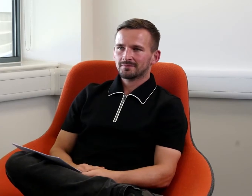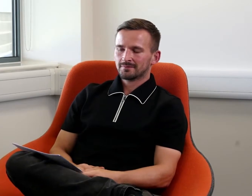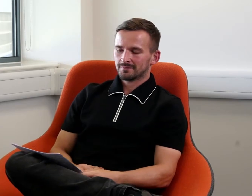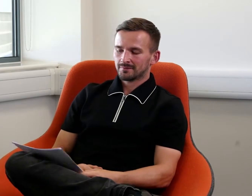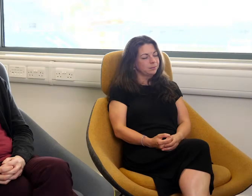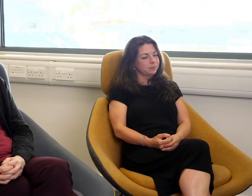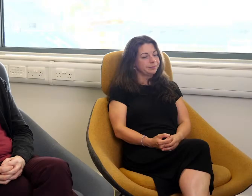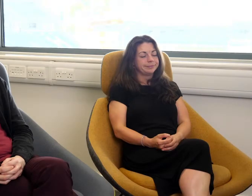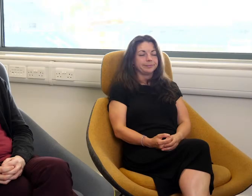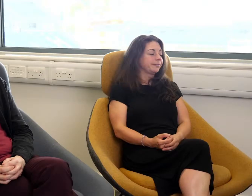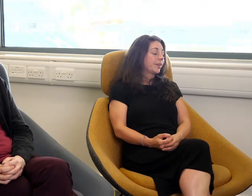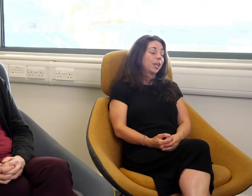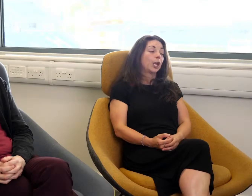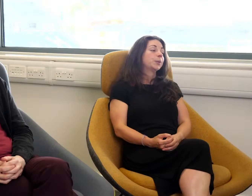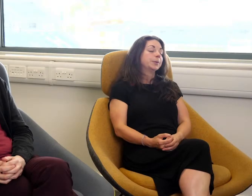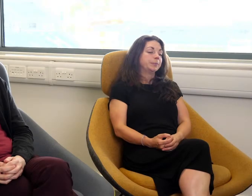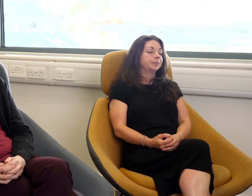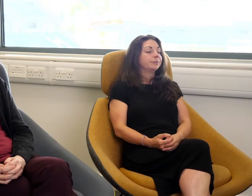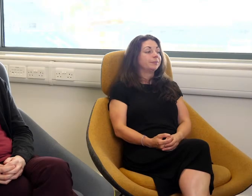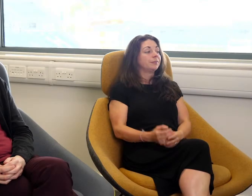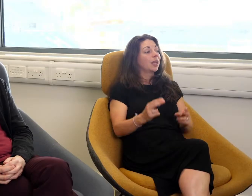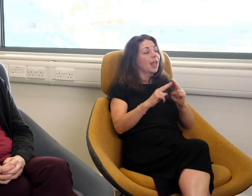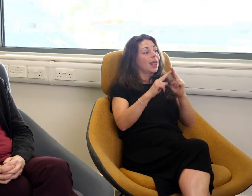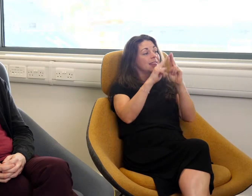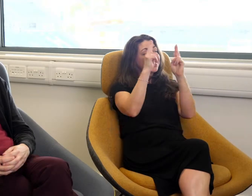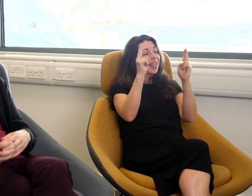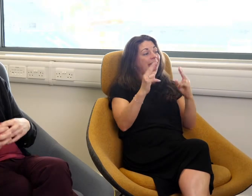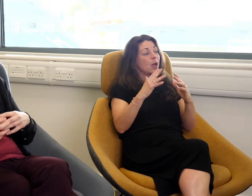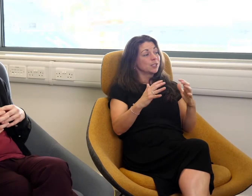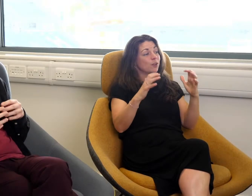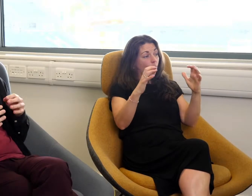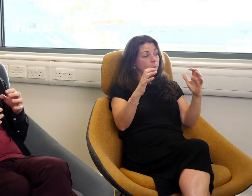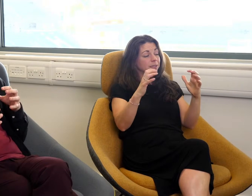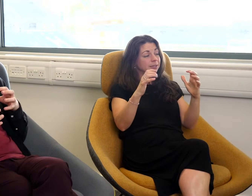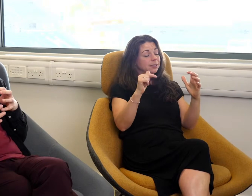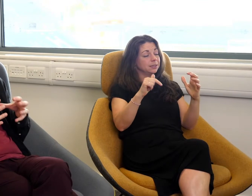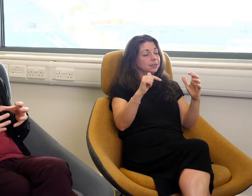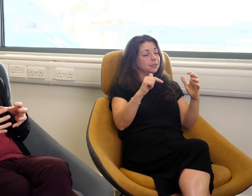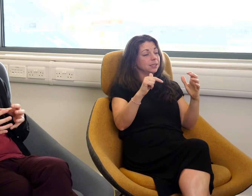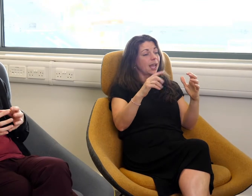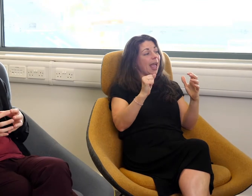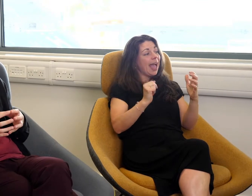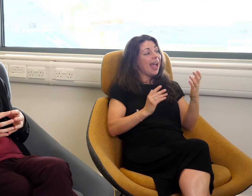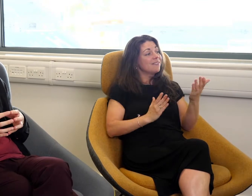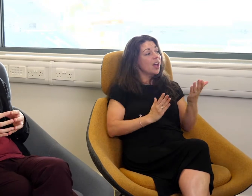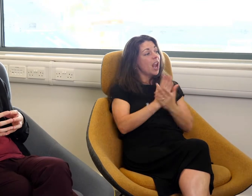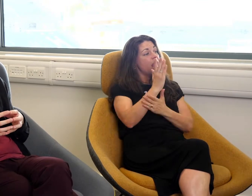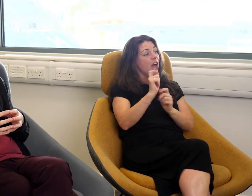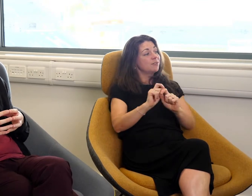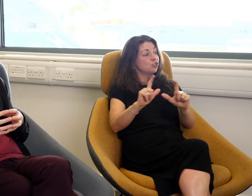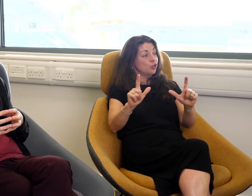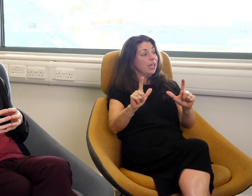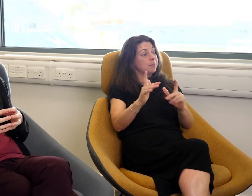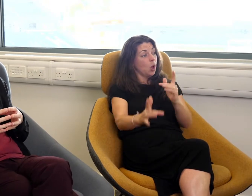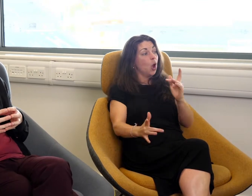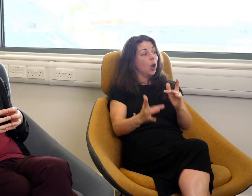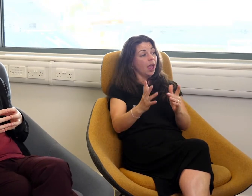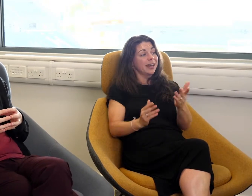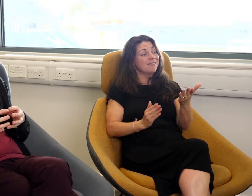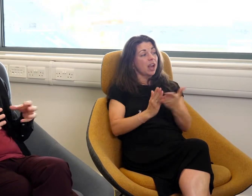No, absolutely. And so the House of Commons itself, there is like a live stream channel online, and there is a option